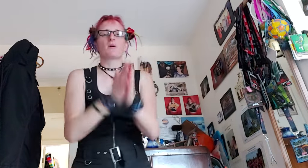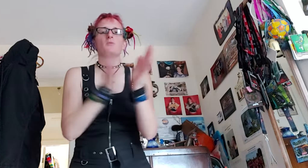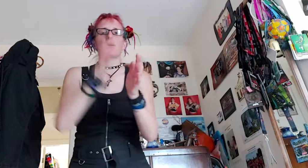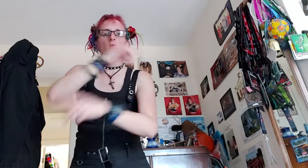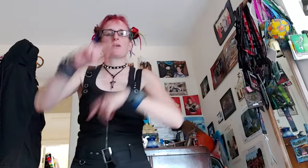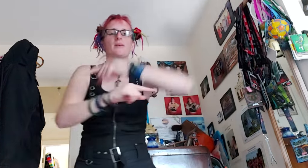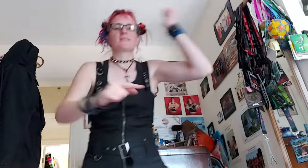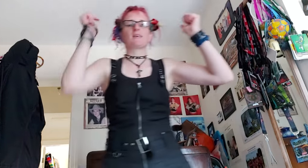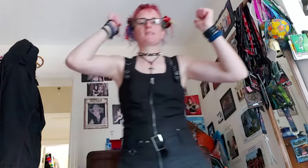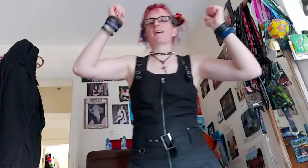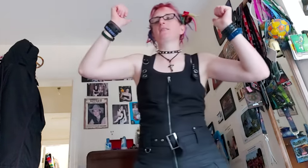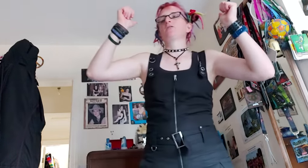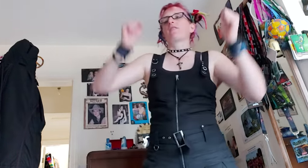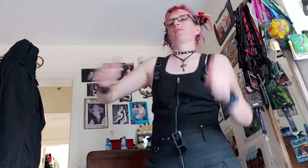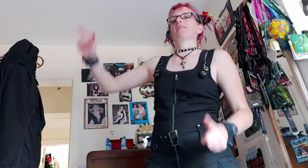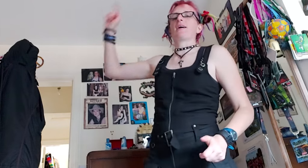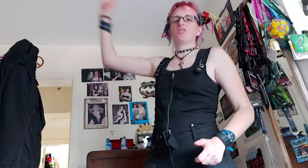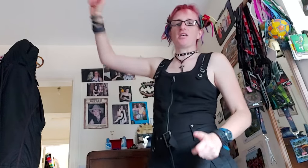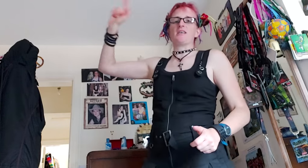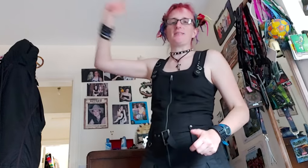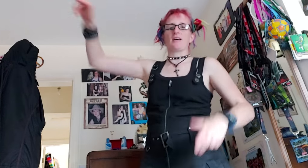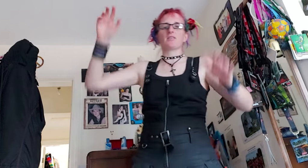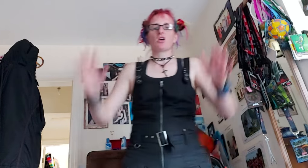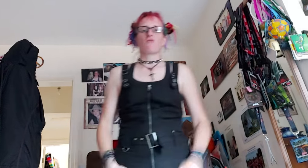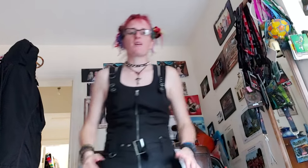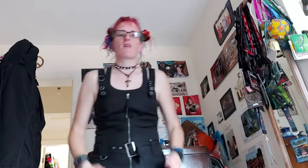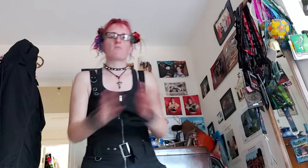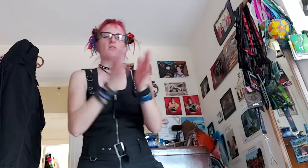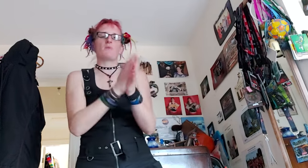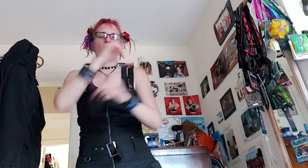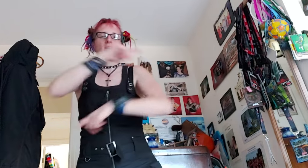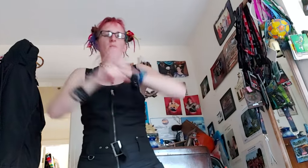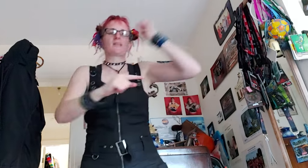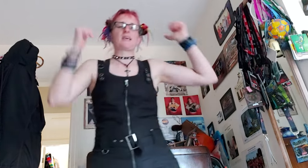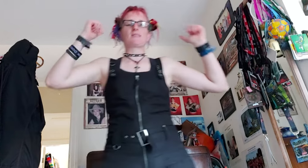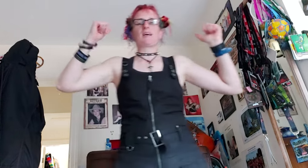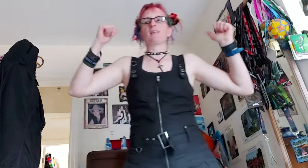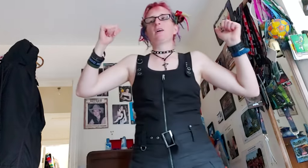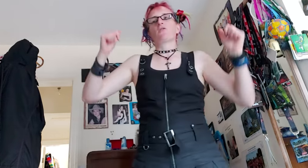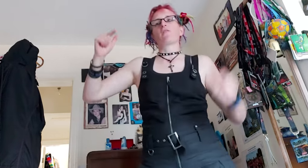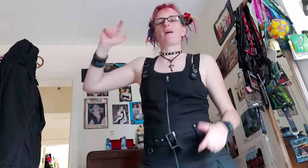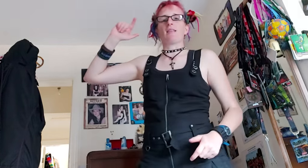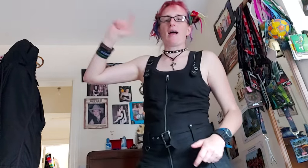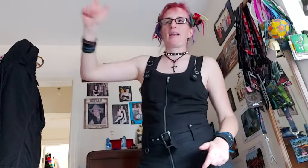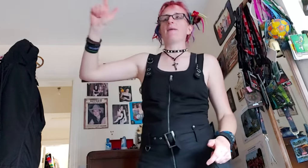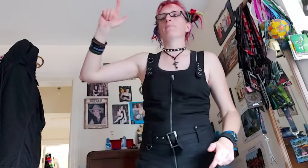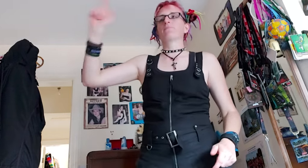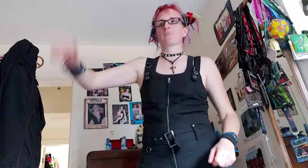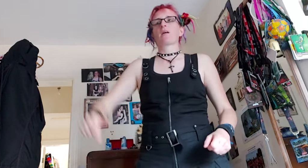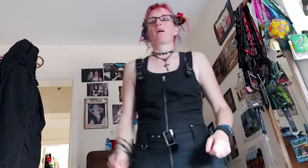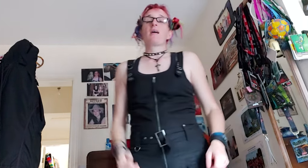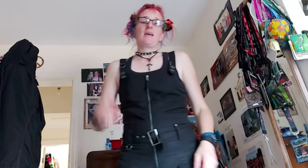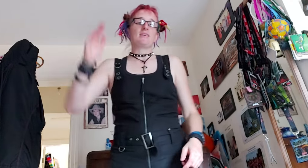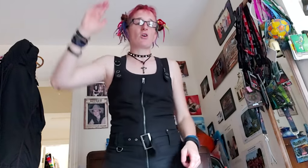real, real, wicked, wicked, skill, skill, sovereign like Jesus. Great, great, real, real, wicked, wicked, skill, skill, sovereign like him. He's